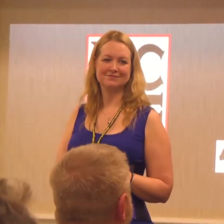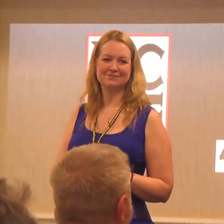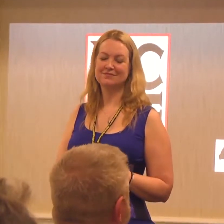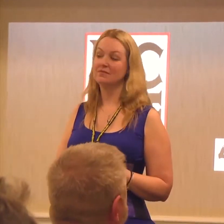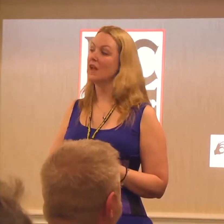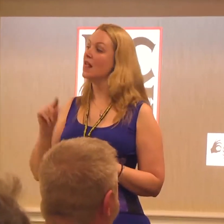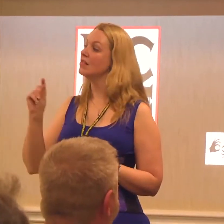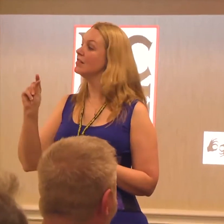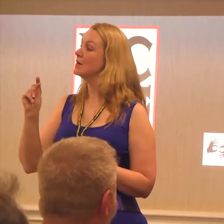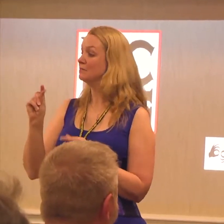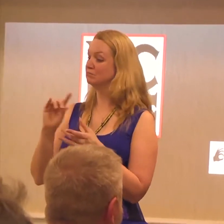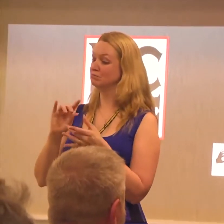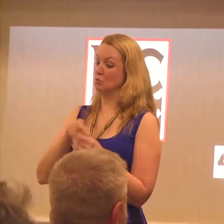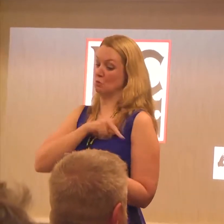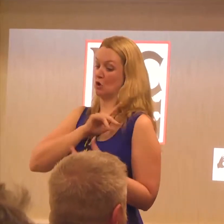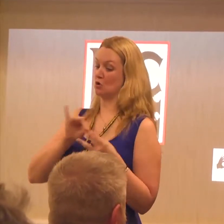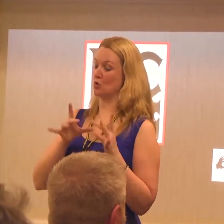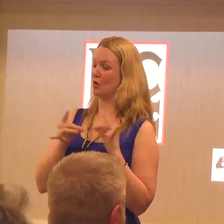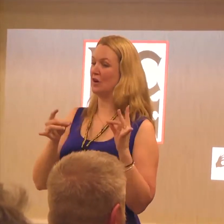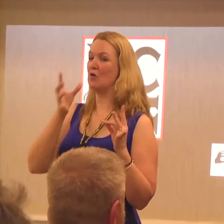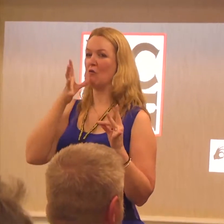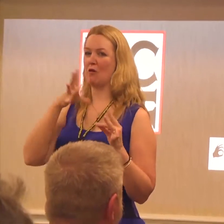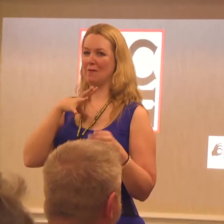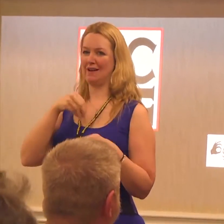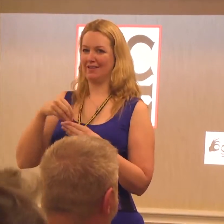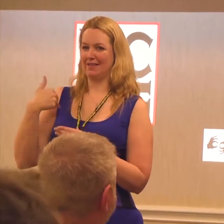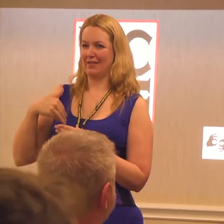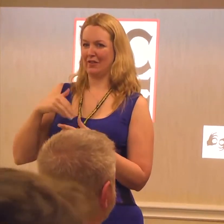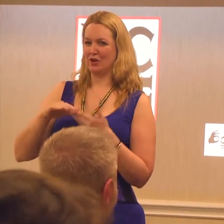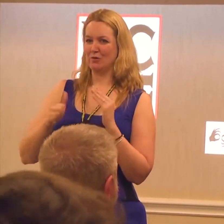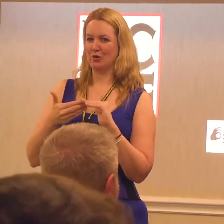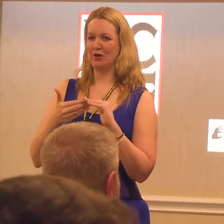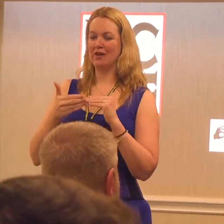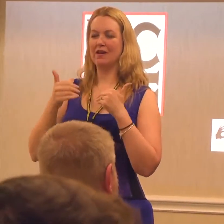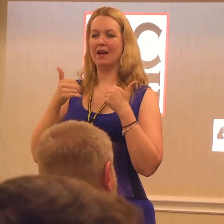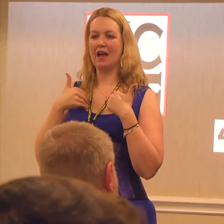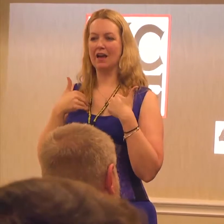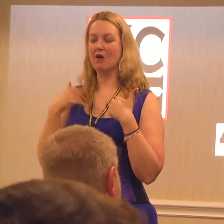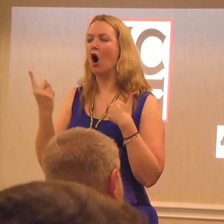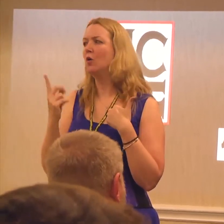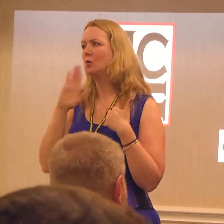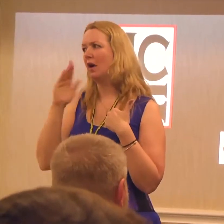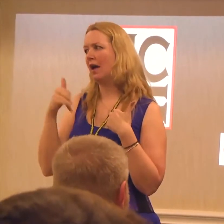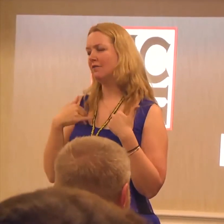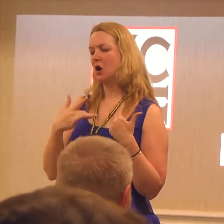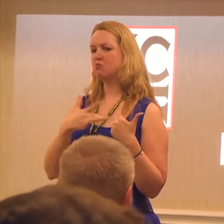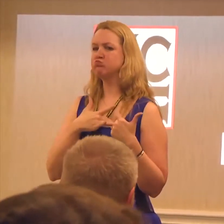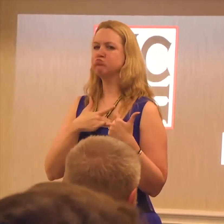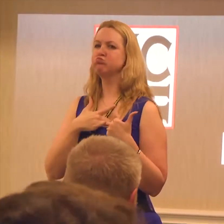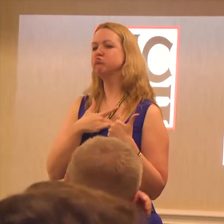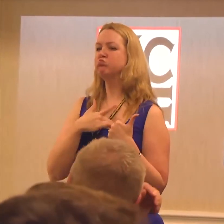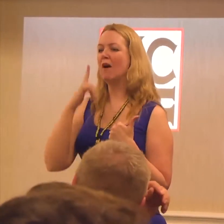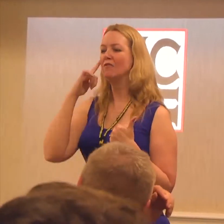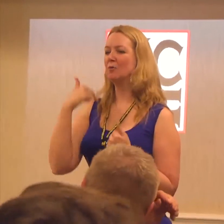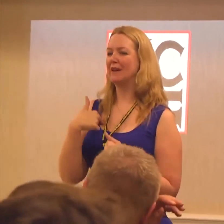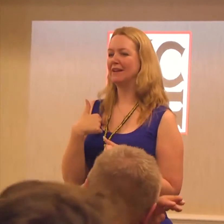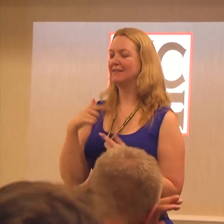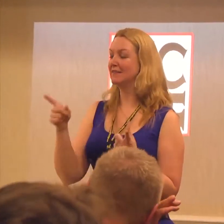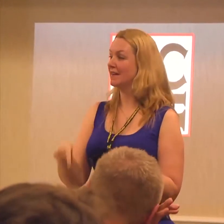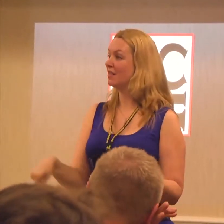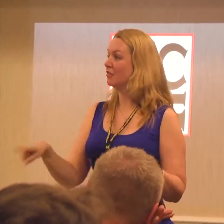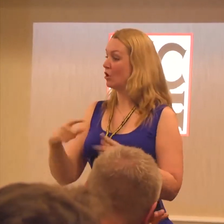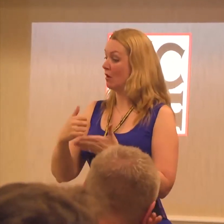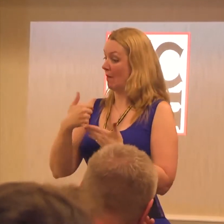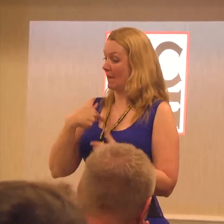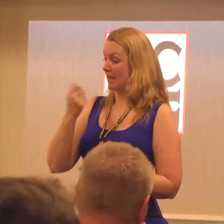A little personal story. Women in the leather community have and will always have a special place in my heart. They were the ones who helped